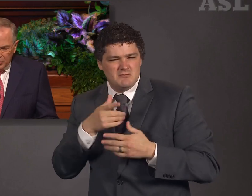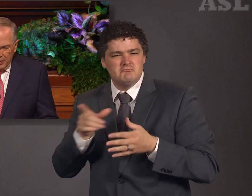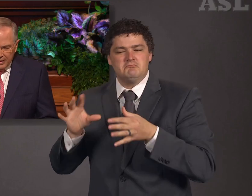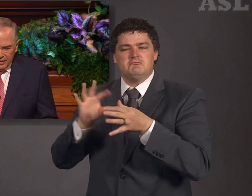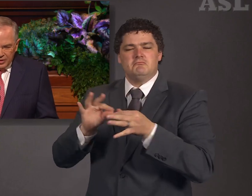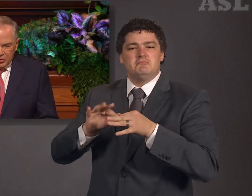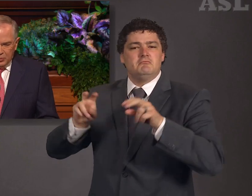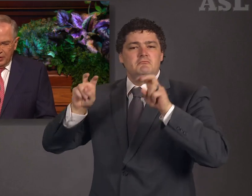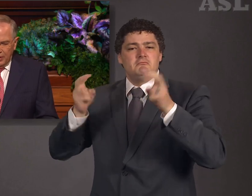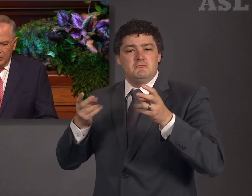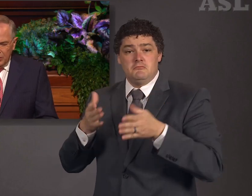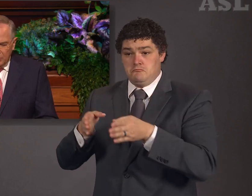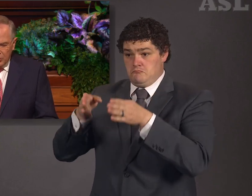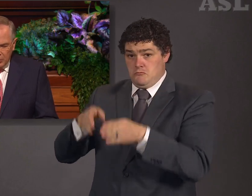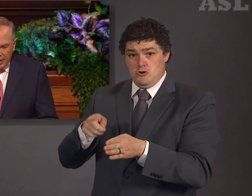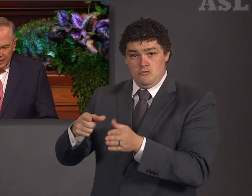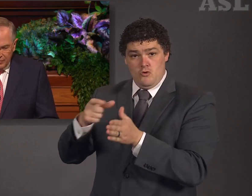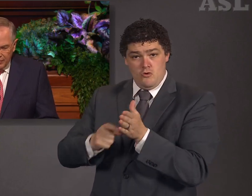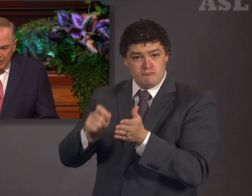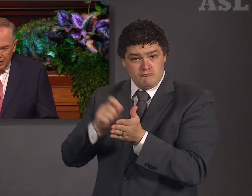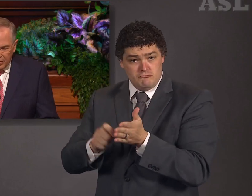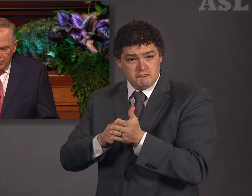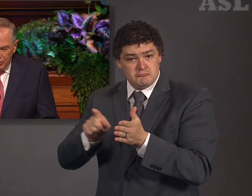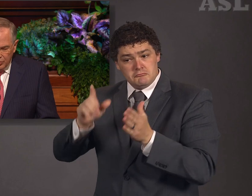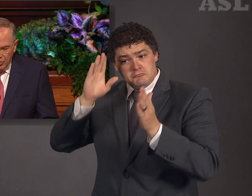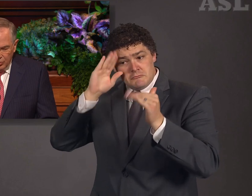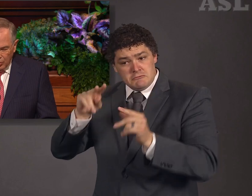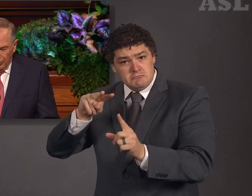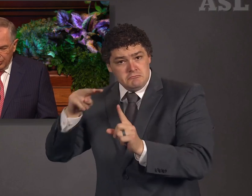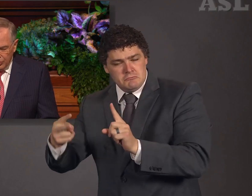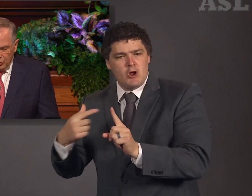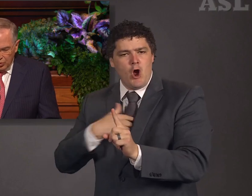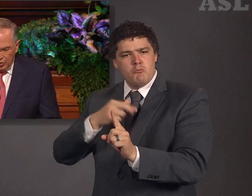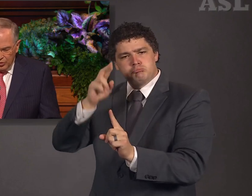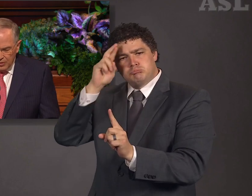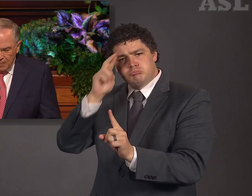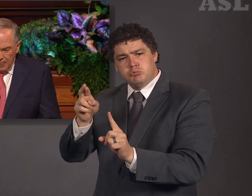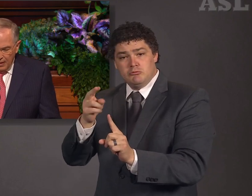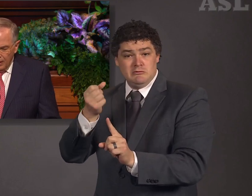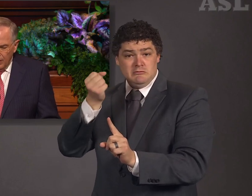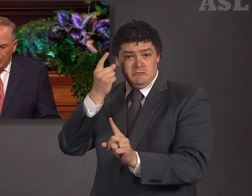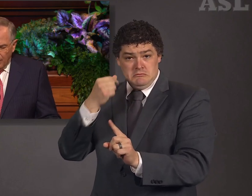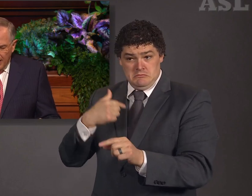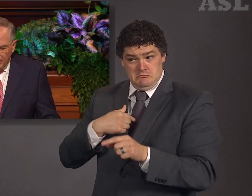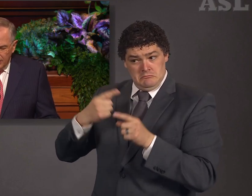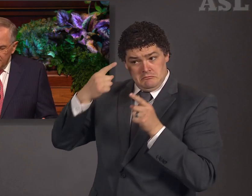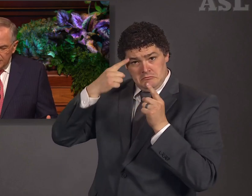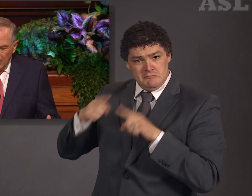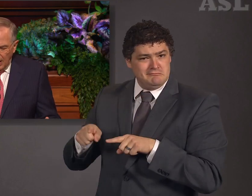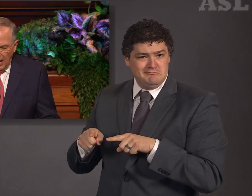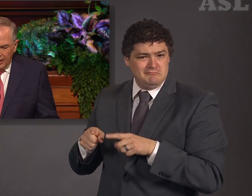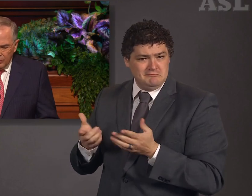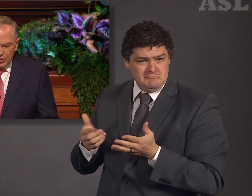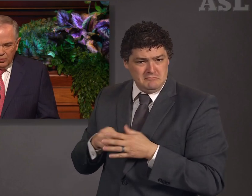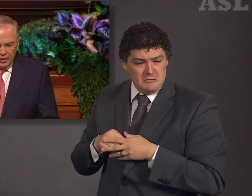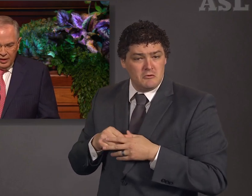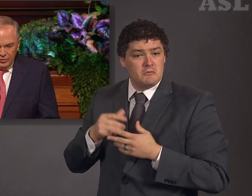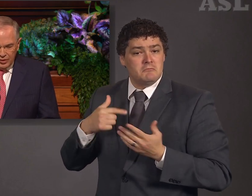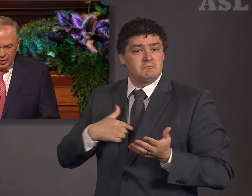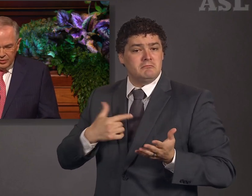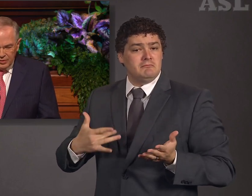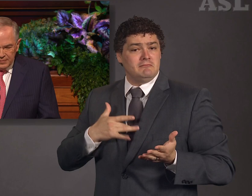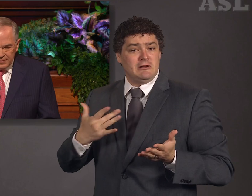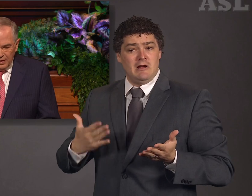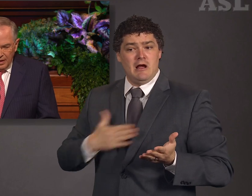"I respect the experience and perspective of the individual who wrote those words. Granted, I don't see what